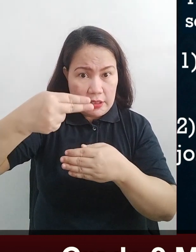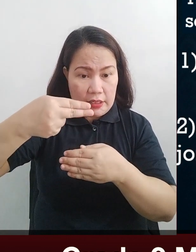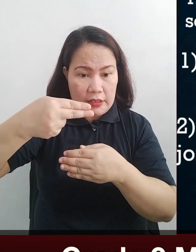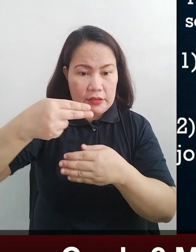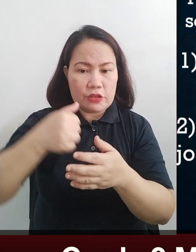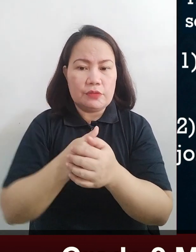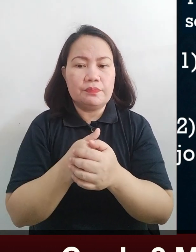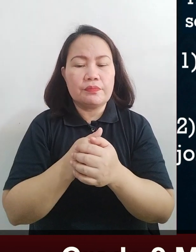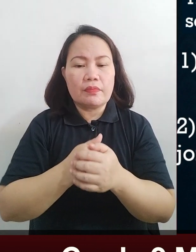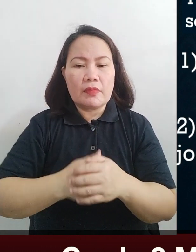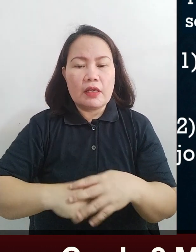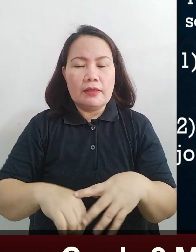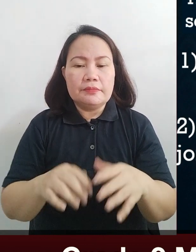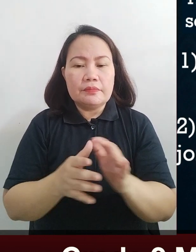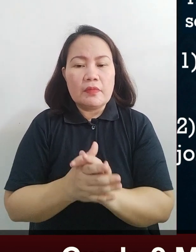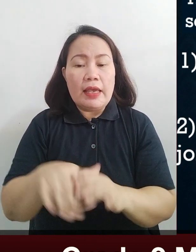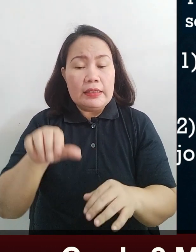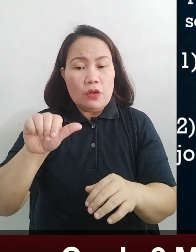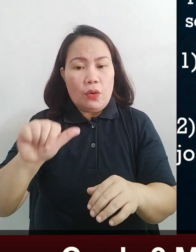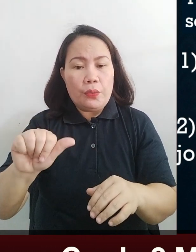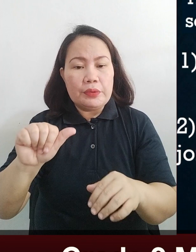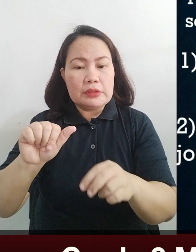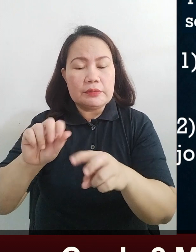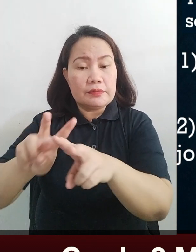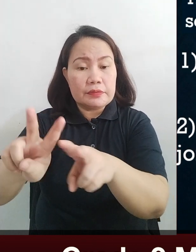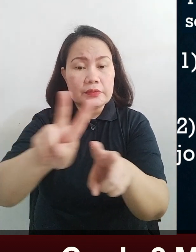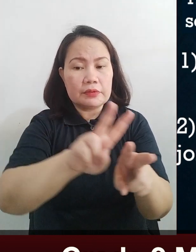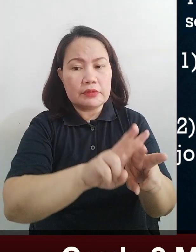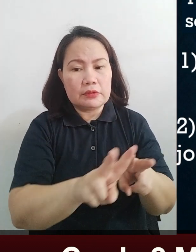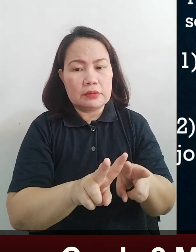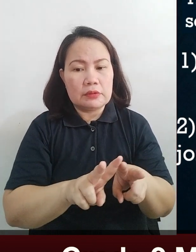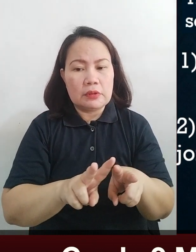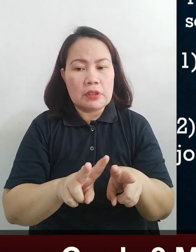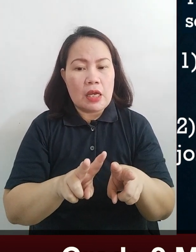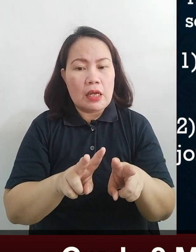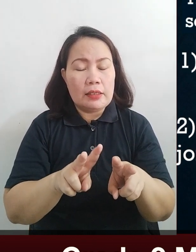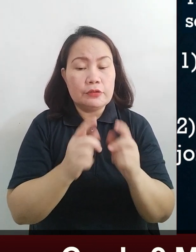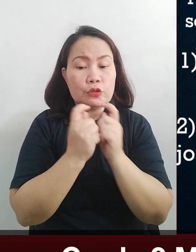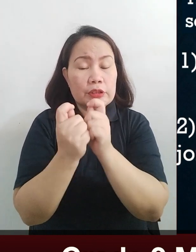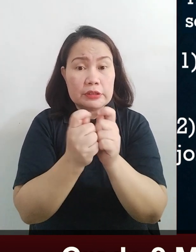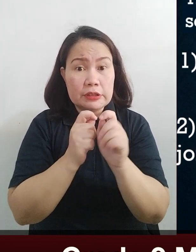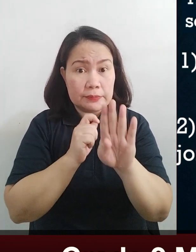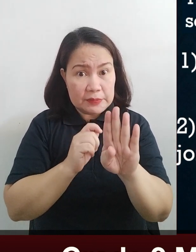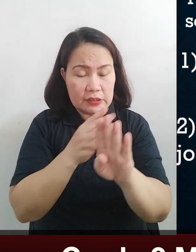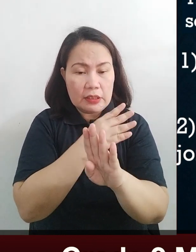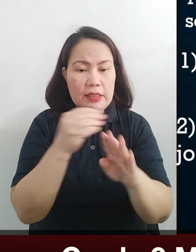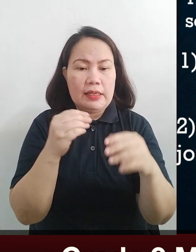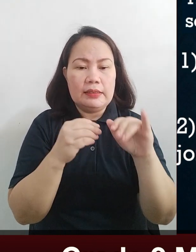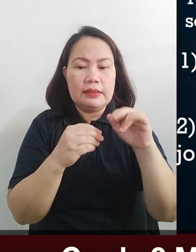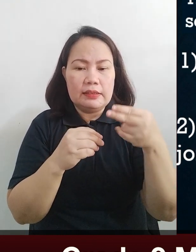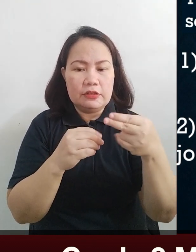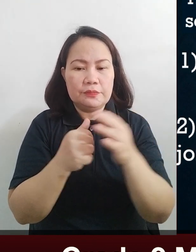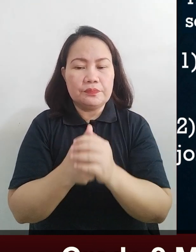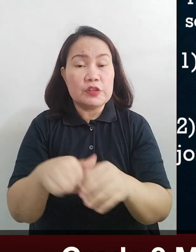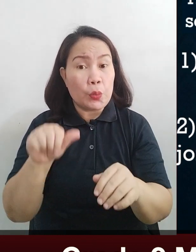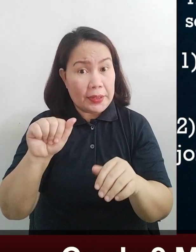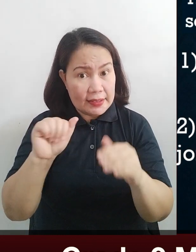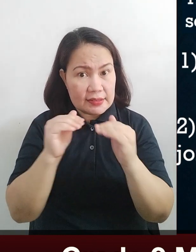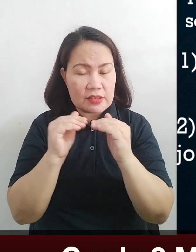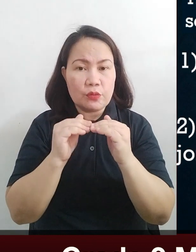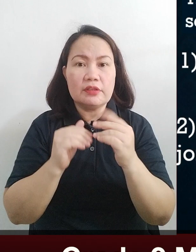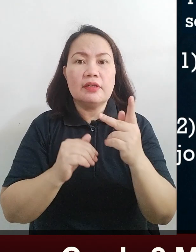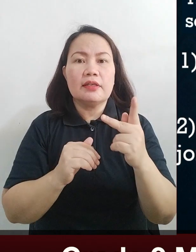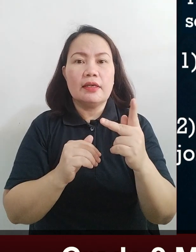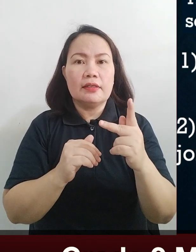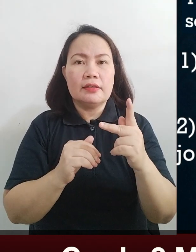equals, so jointly as base and altitude h. So, that is A equals